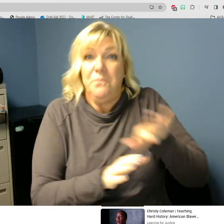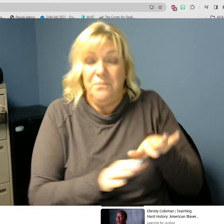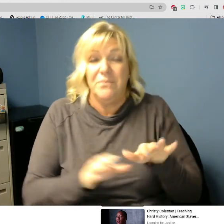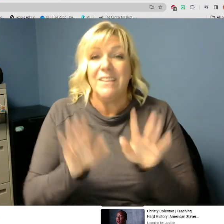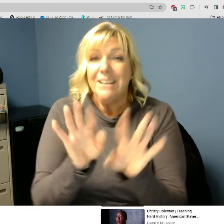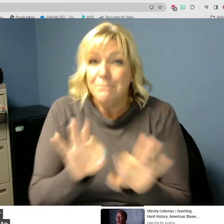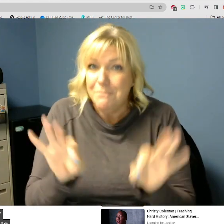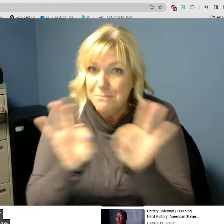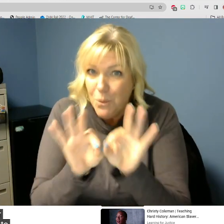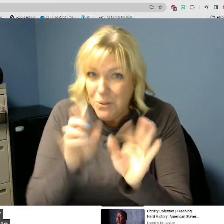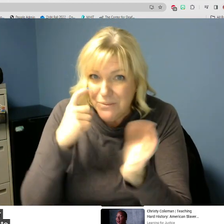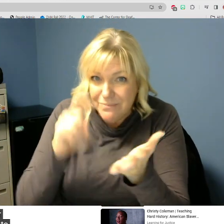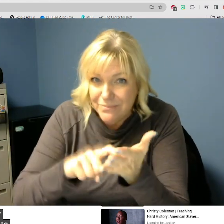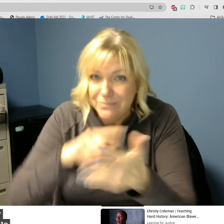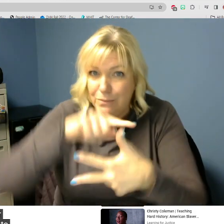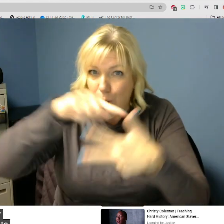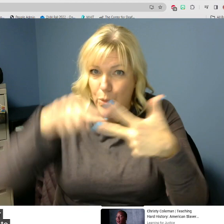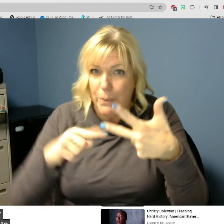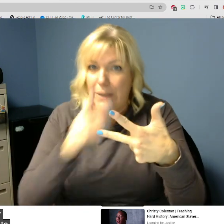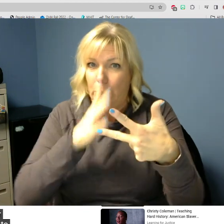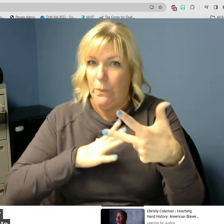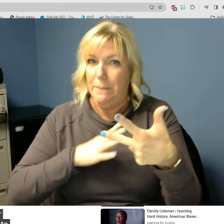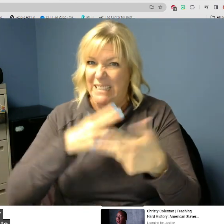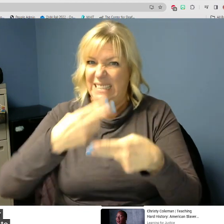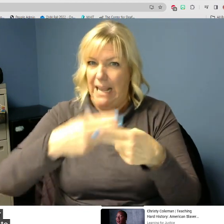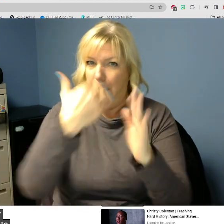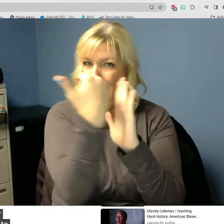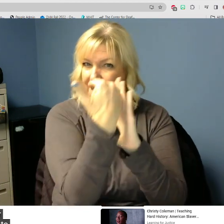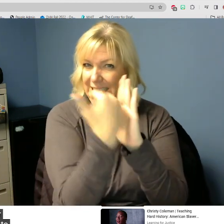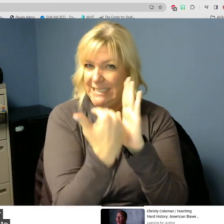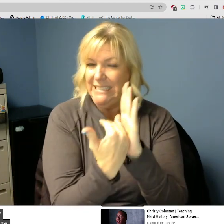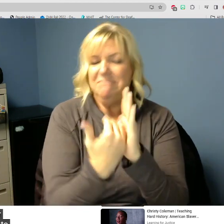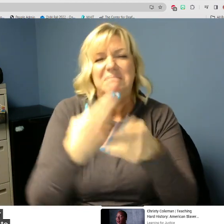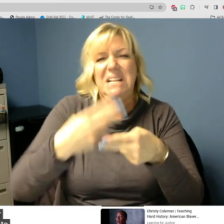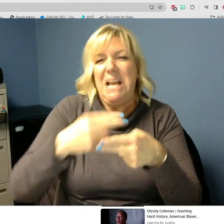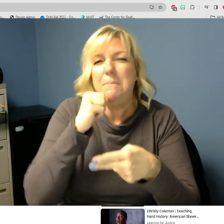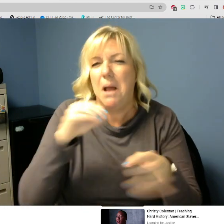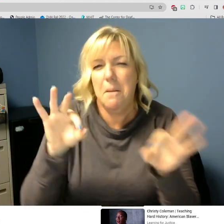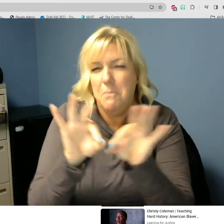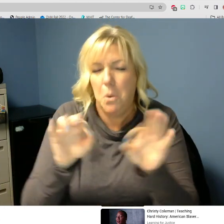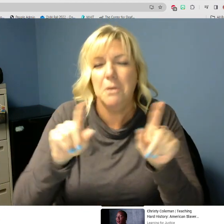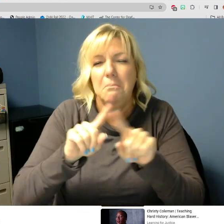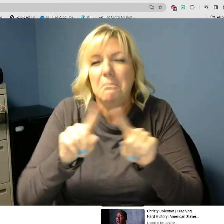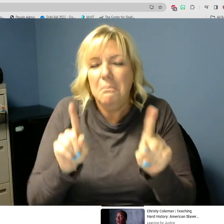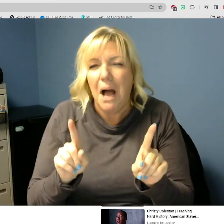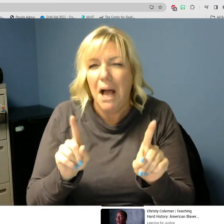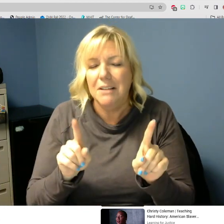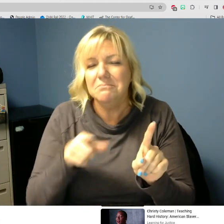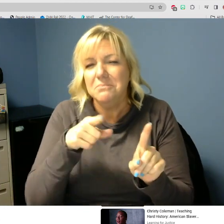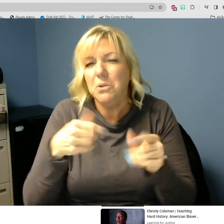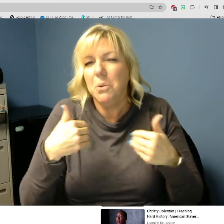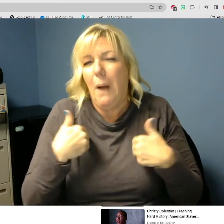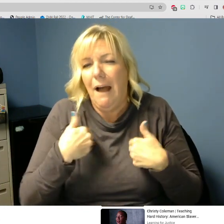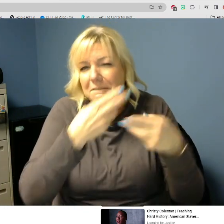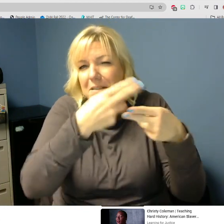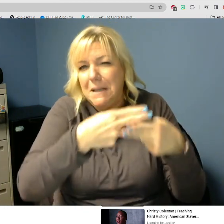It's not so significant that you remember their names, but we have them, so I gave them to you. It's more